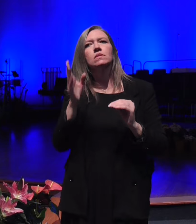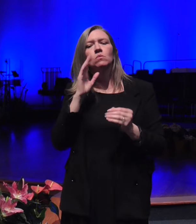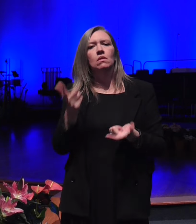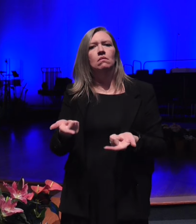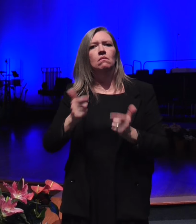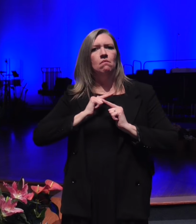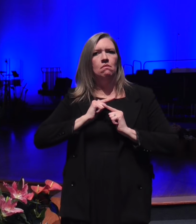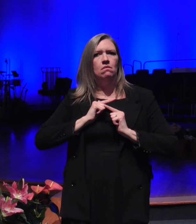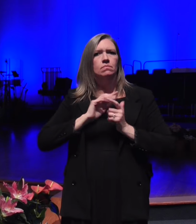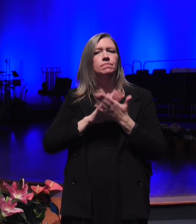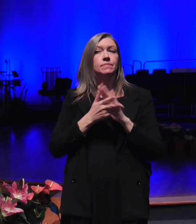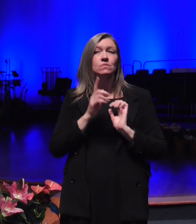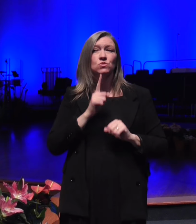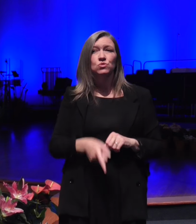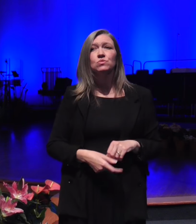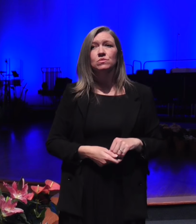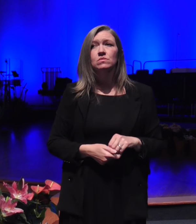last."